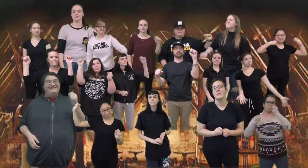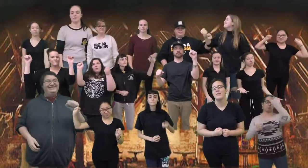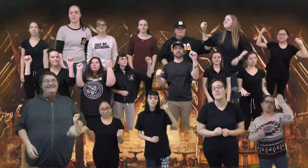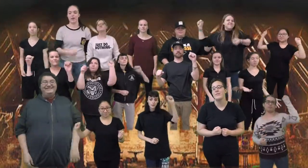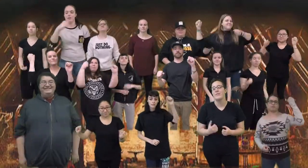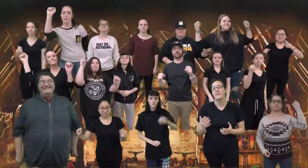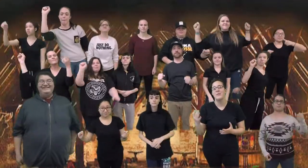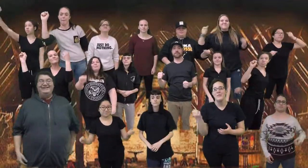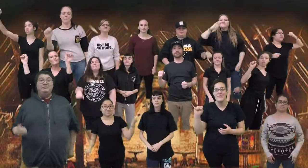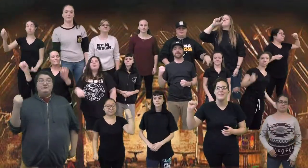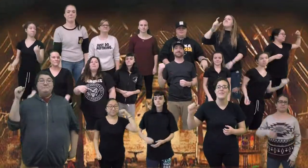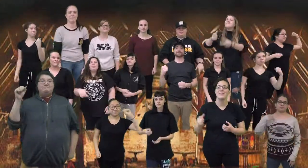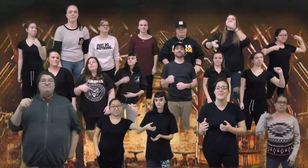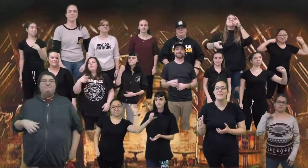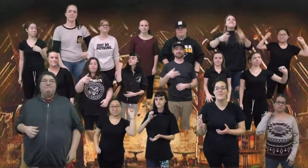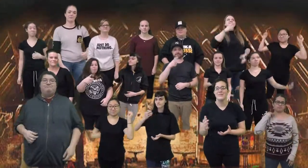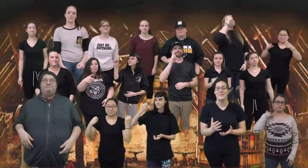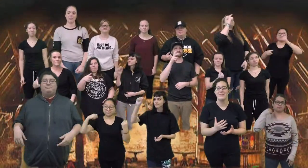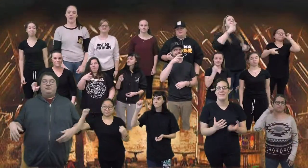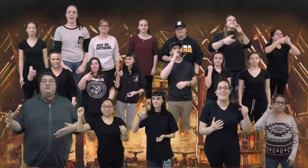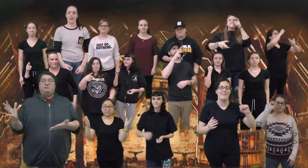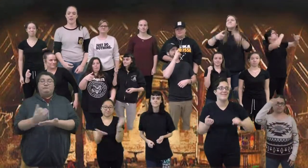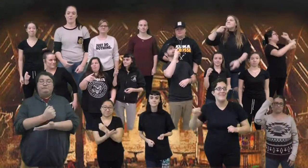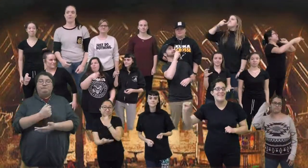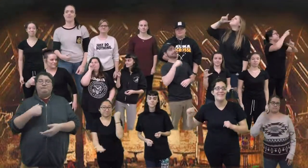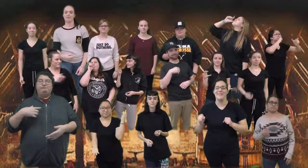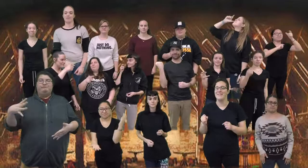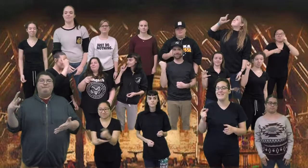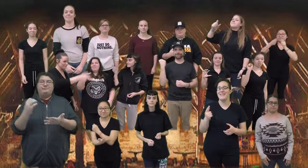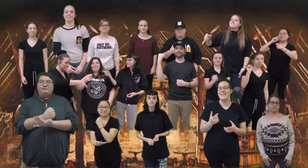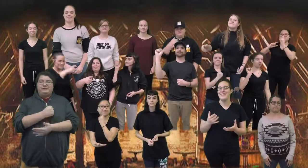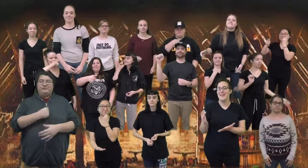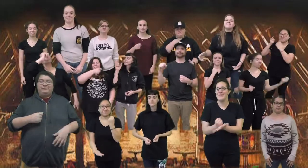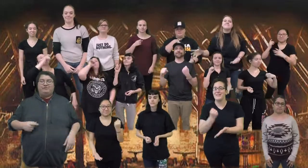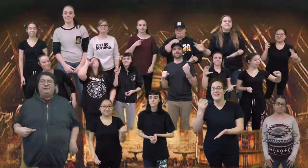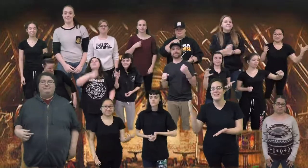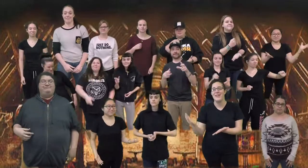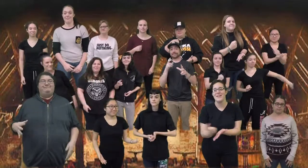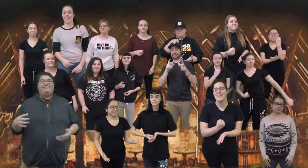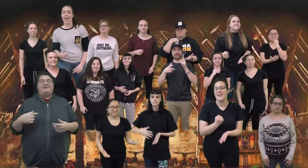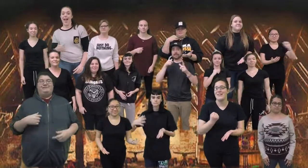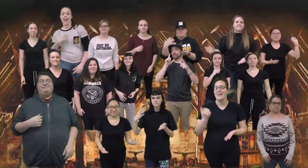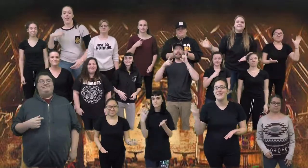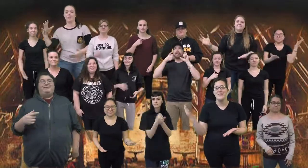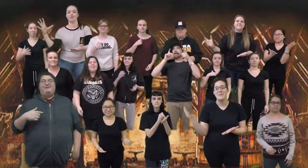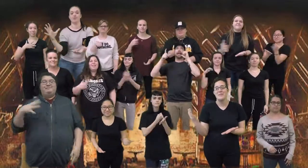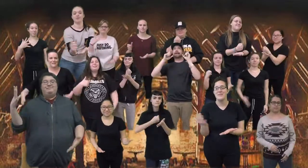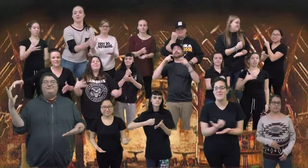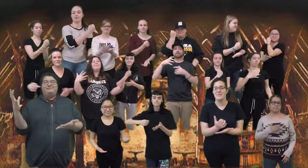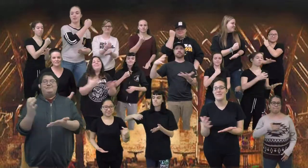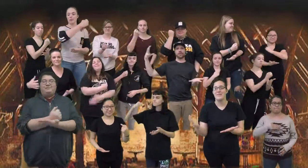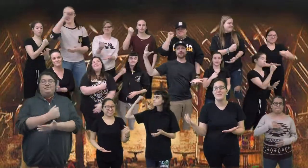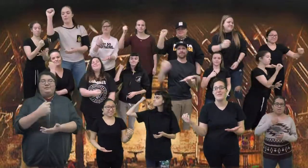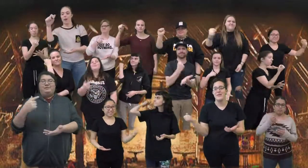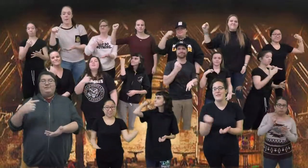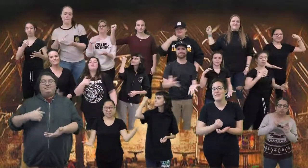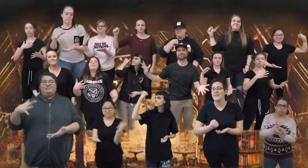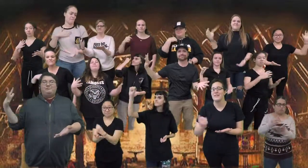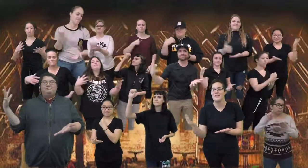Rise up, a shot, shot, shot, shot Oh, am always trying to take a shot I'm gonna take a shot And I am not throwing away my Not throwing